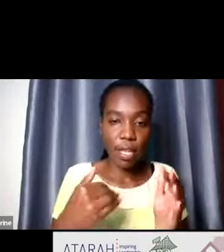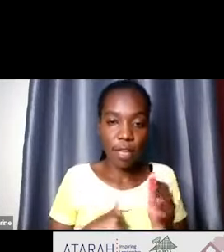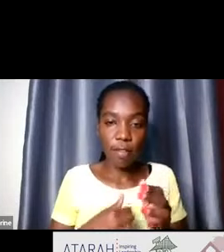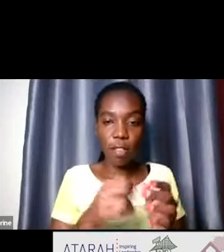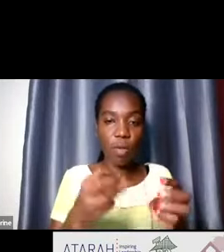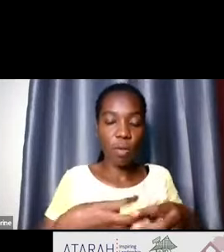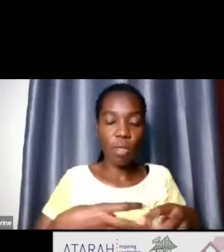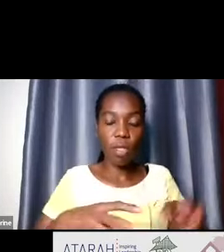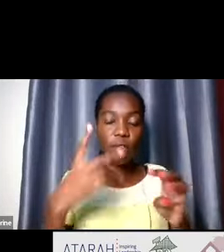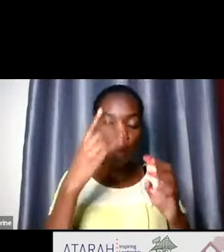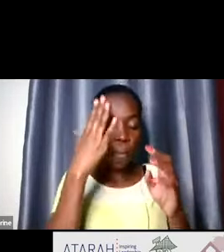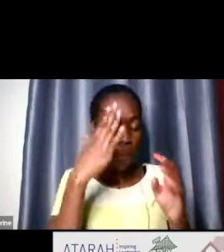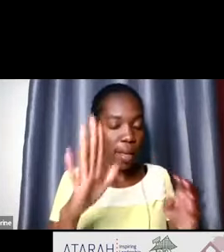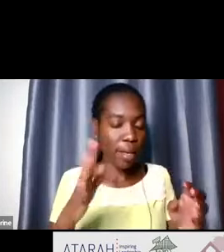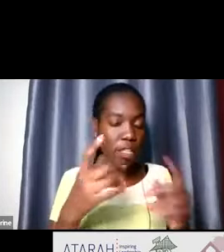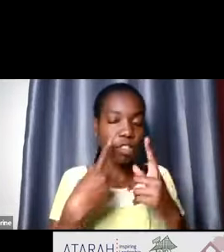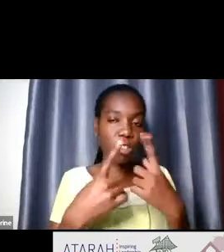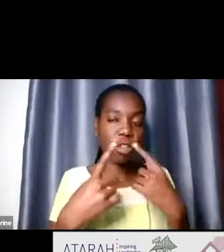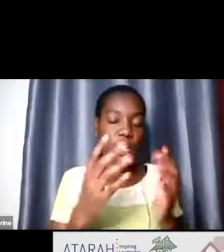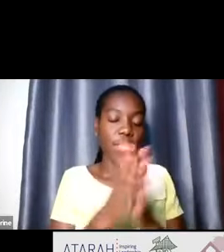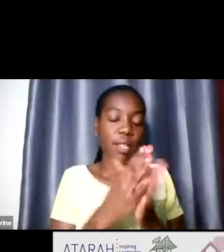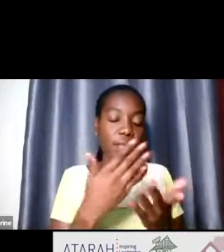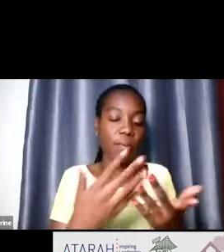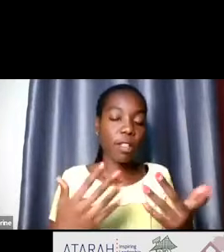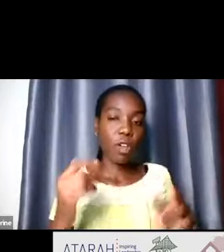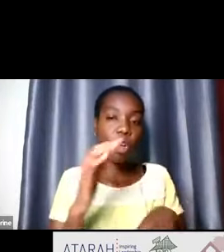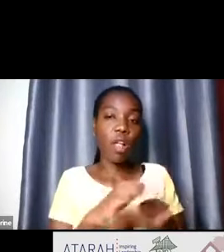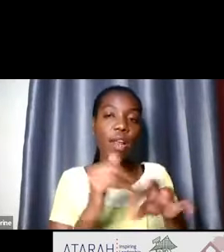awareness talks and through something called assessment.